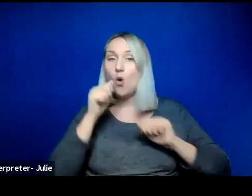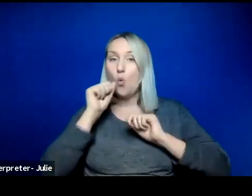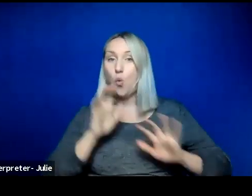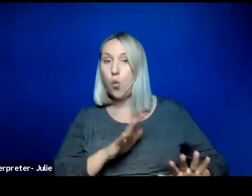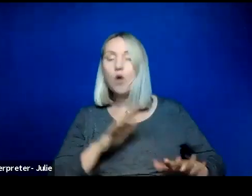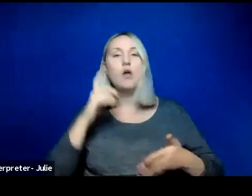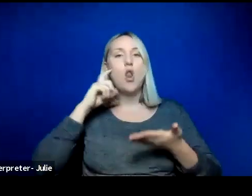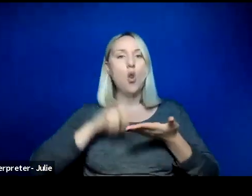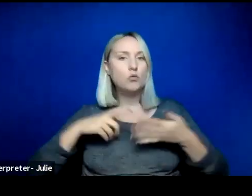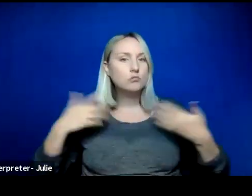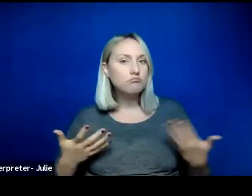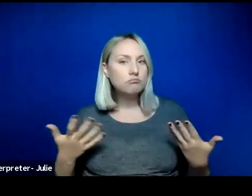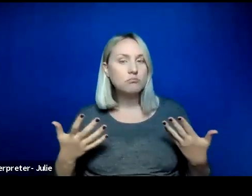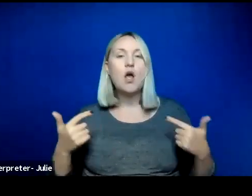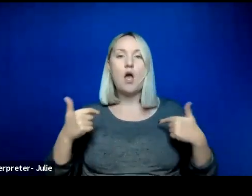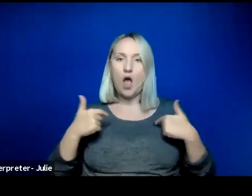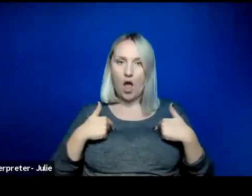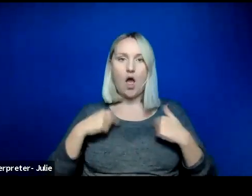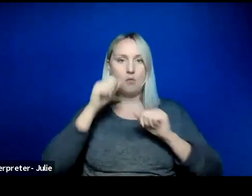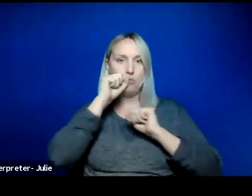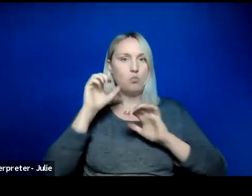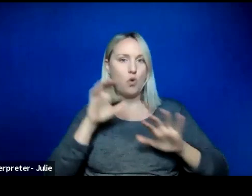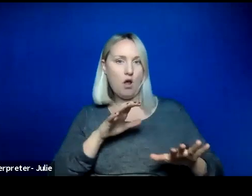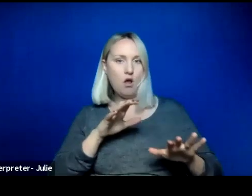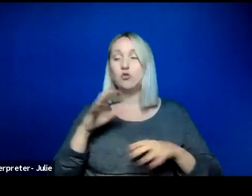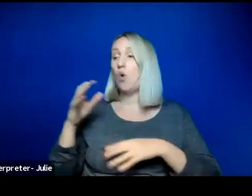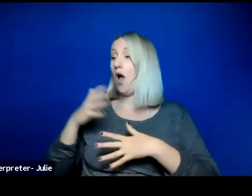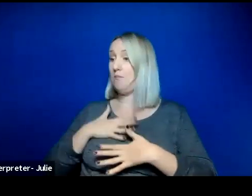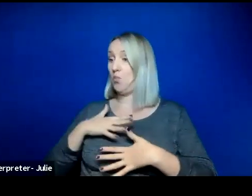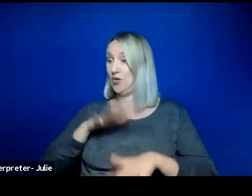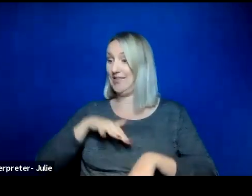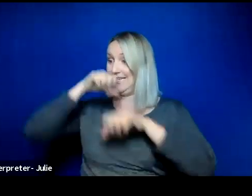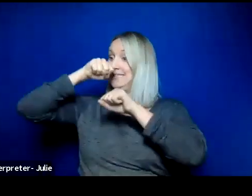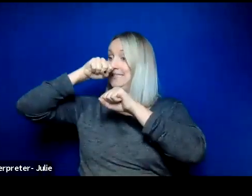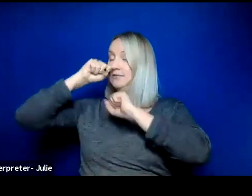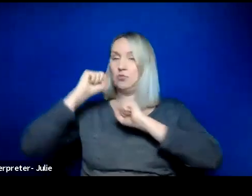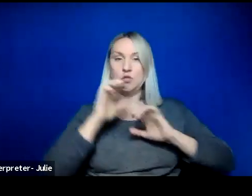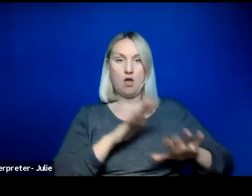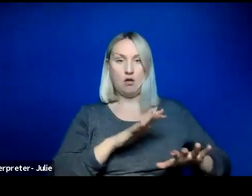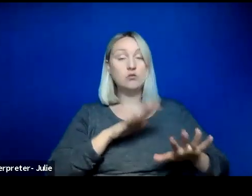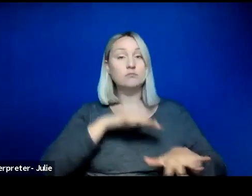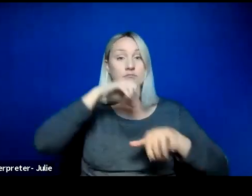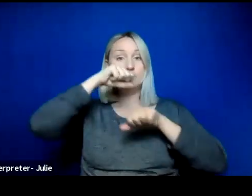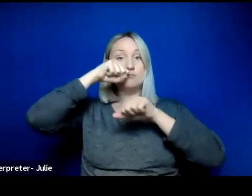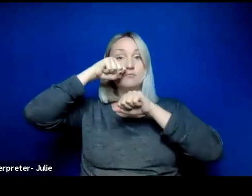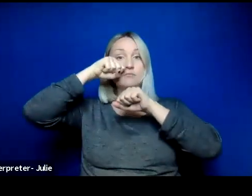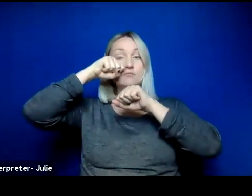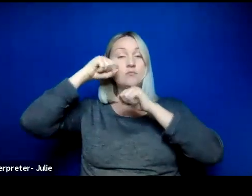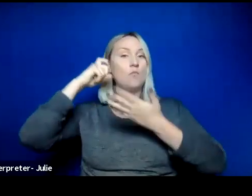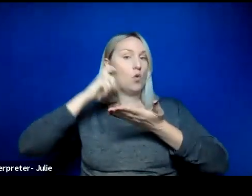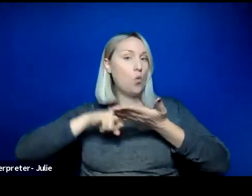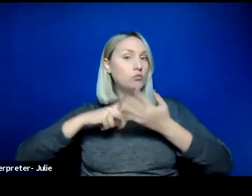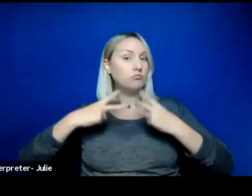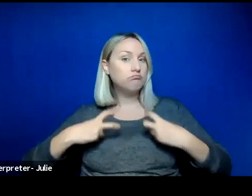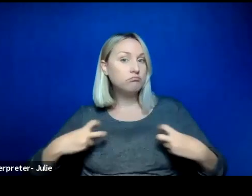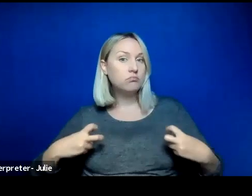and notice I am breathing out. Again, breathe in, notice, maybe